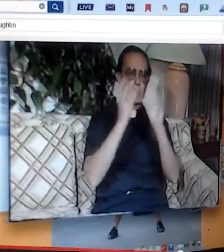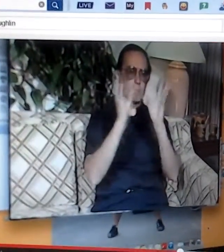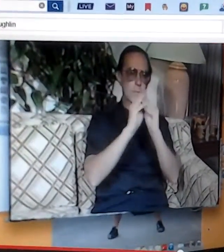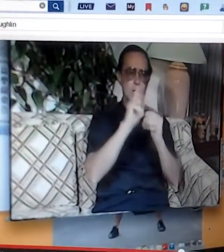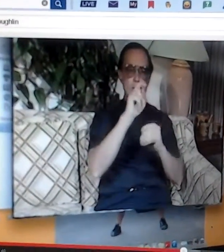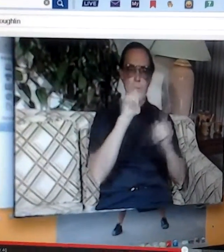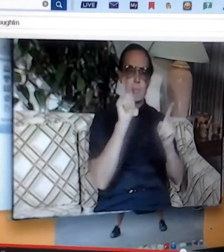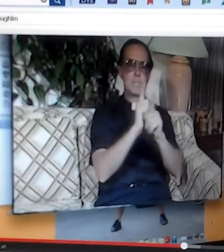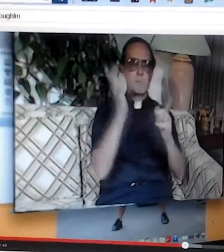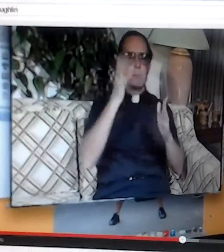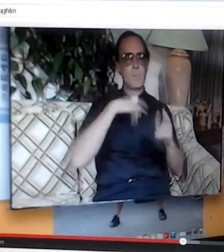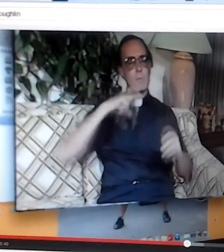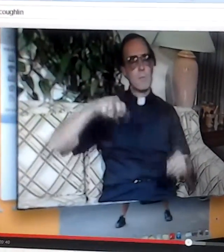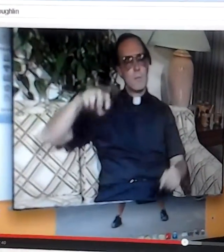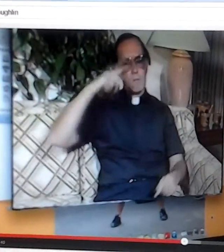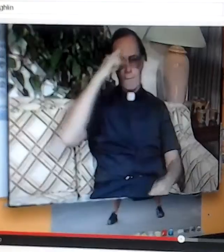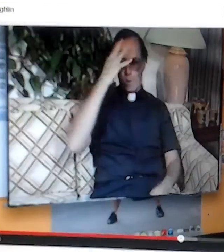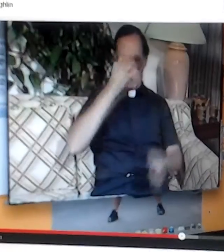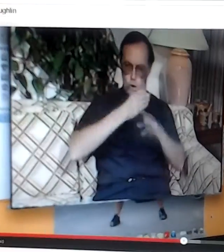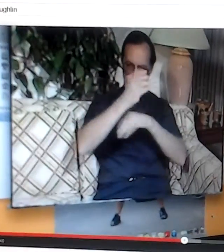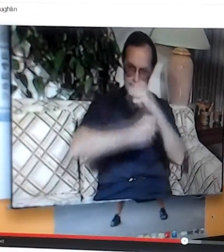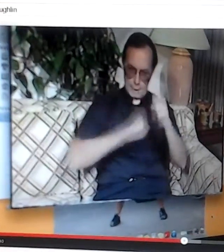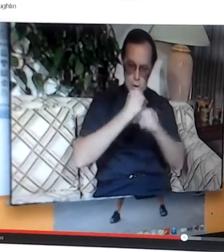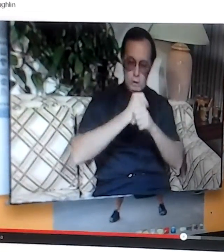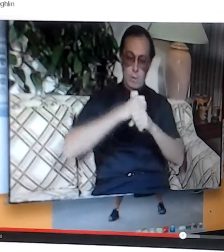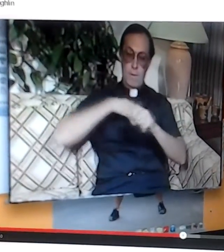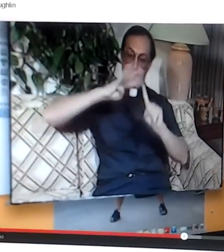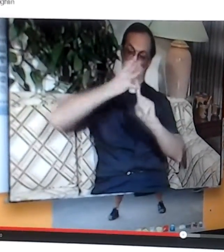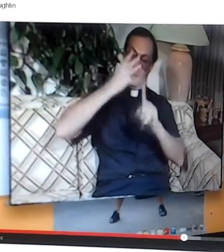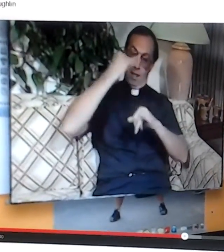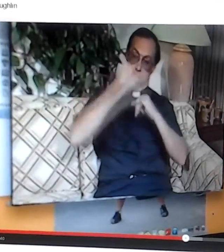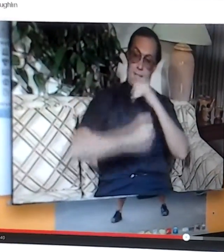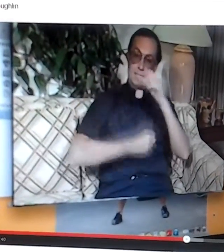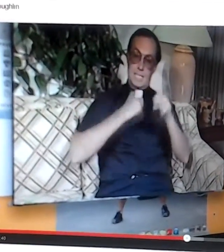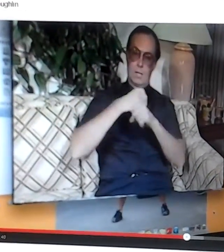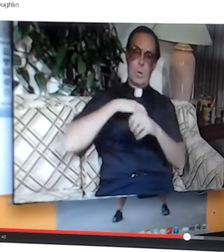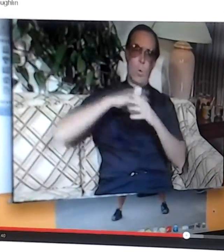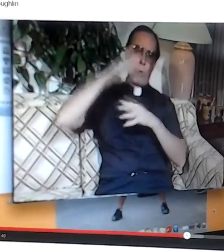I worked for 4 years traveling and lecturing.